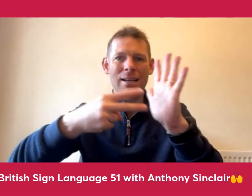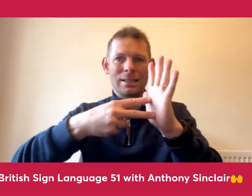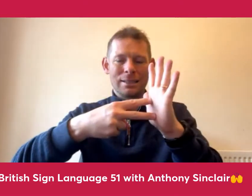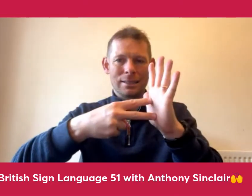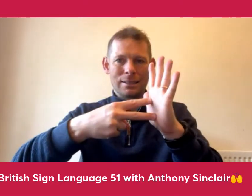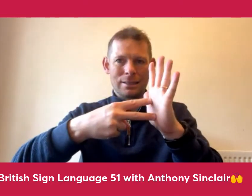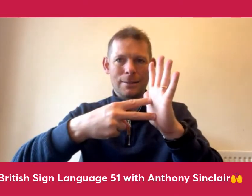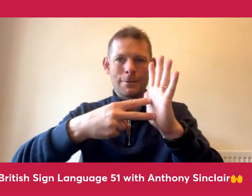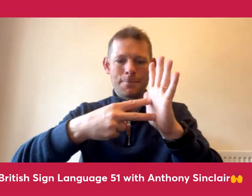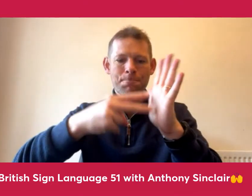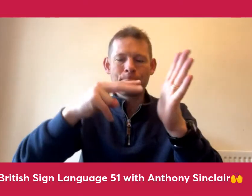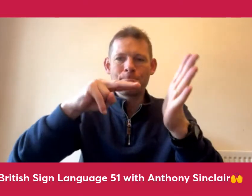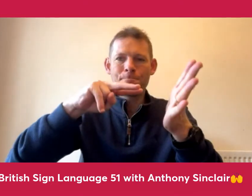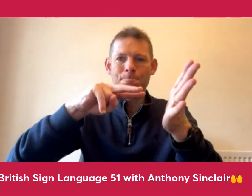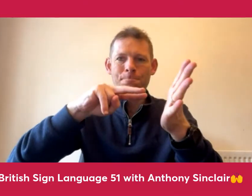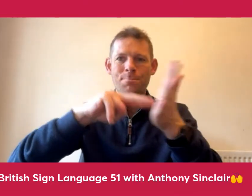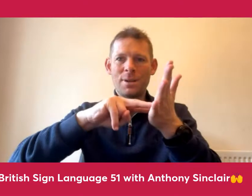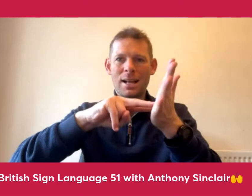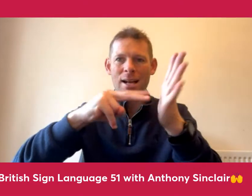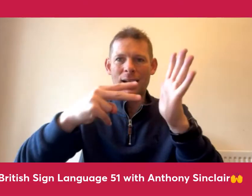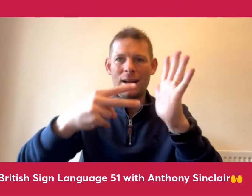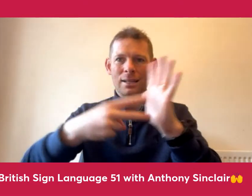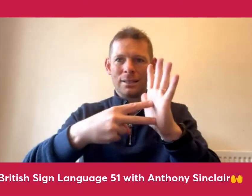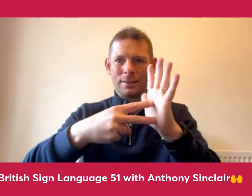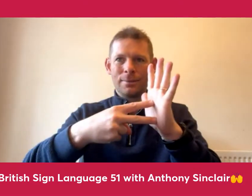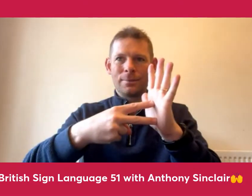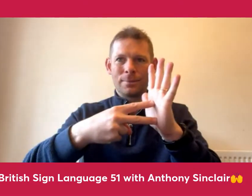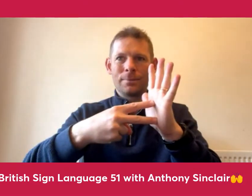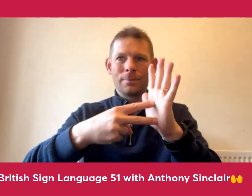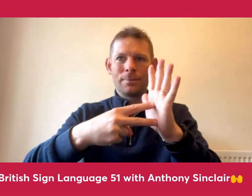So that's a sign for plan. Plan.